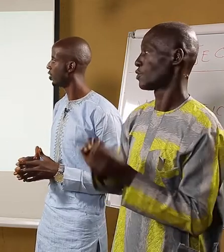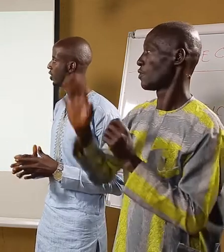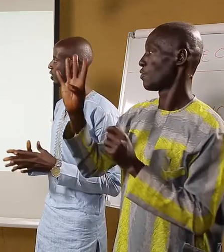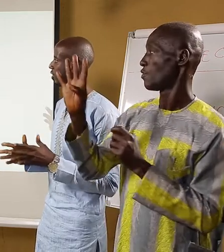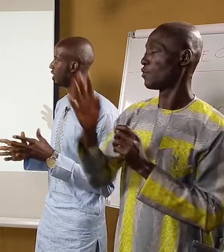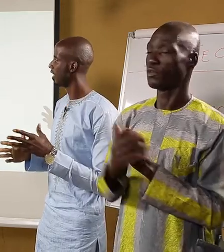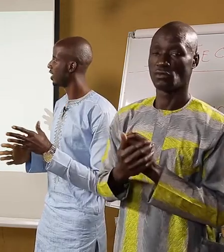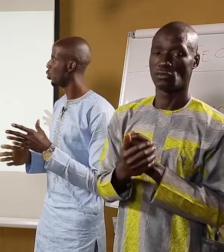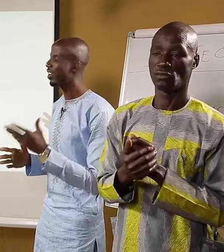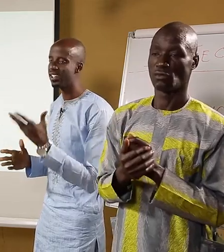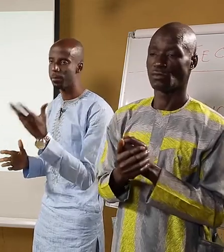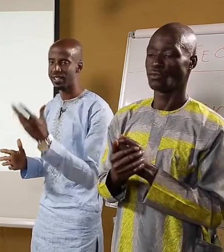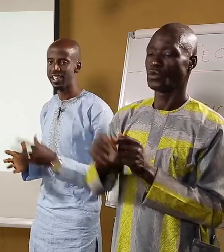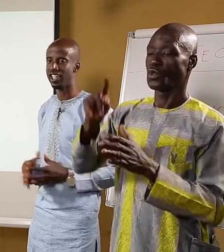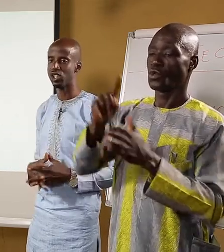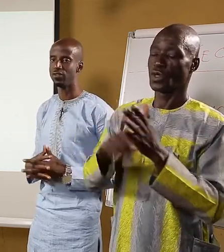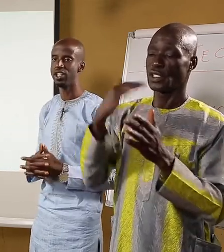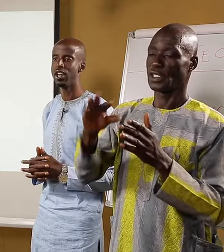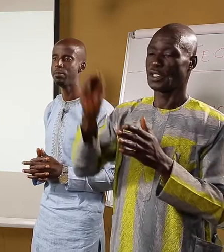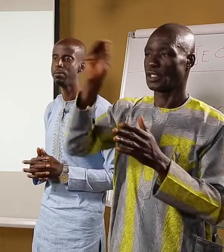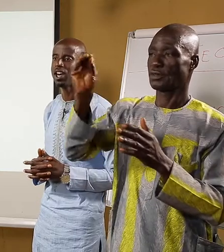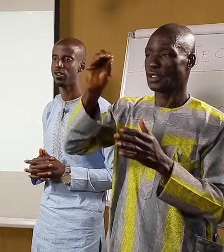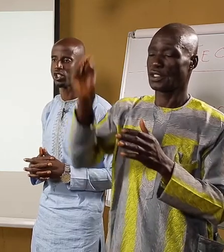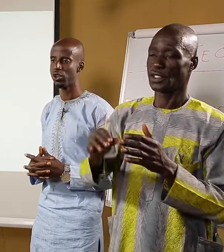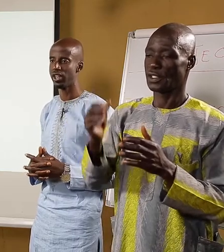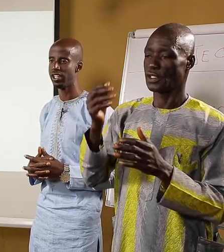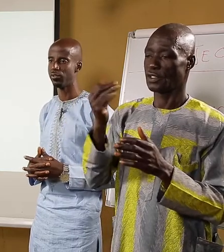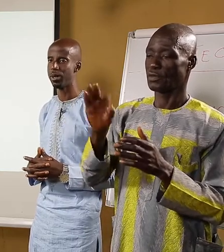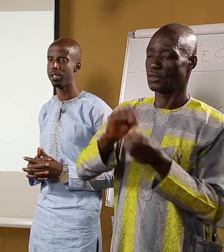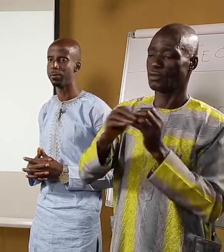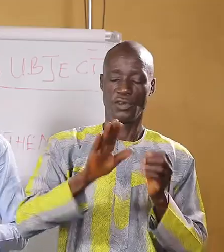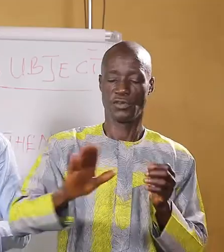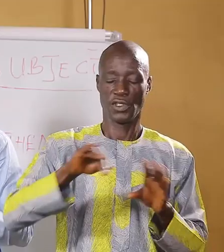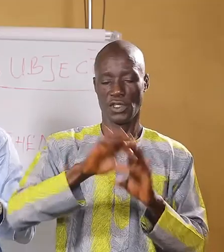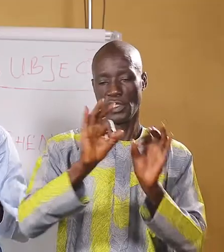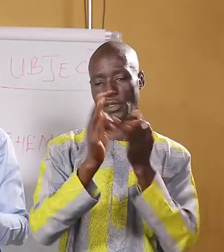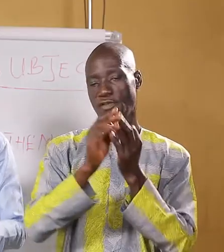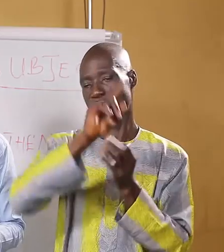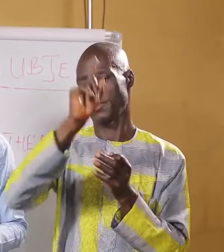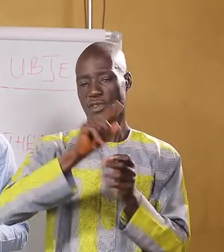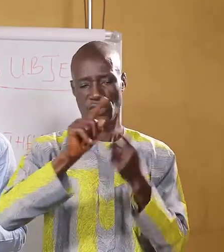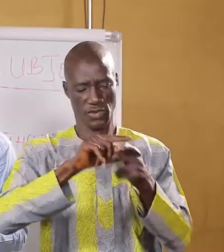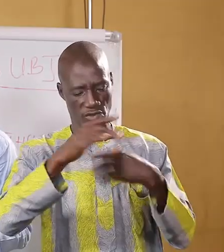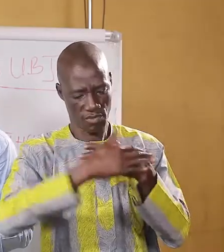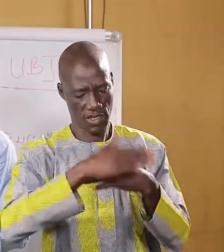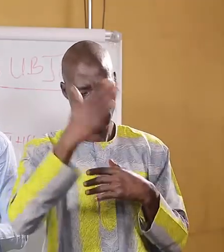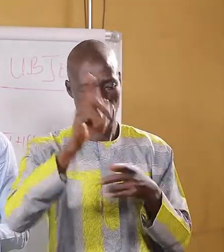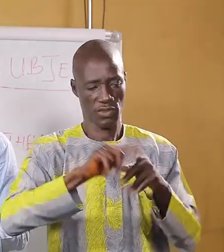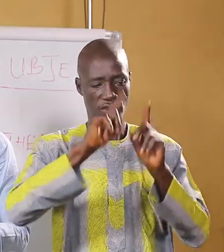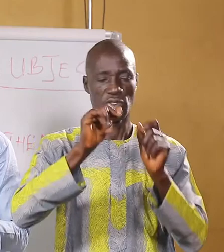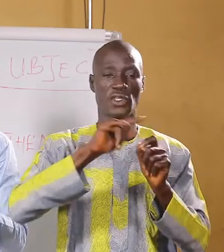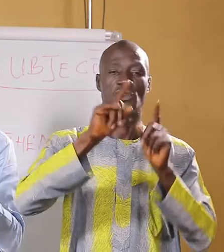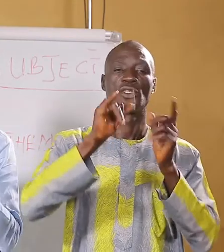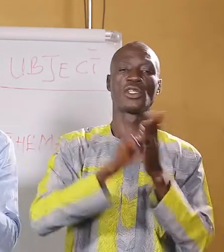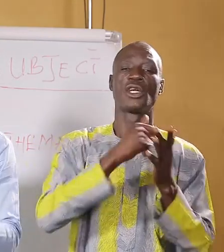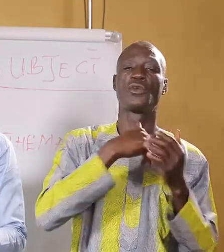4. What is the percentage of the number of children in the family? When you go back to the question